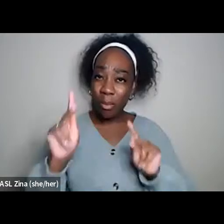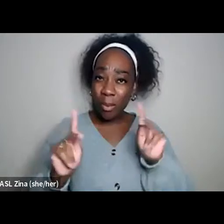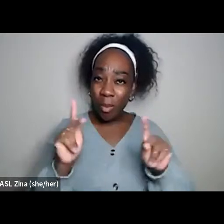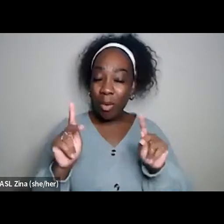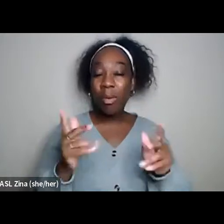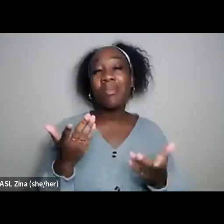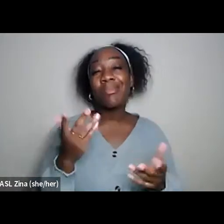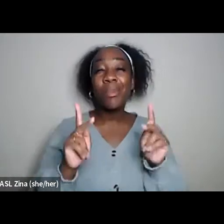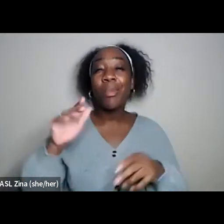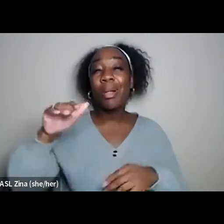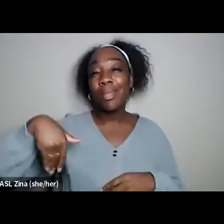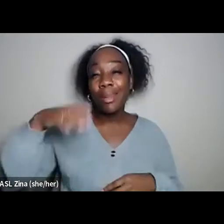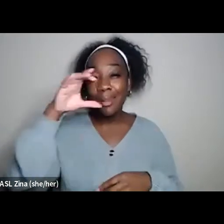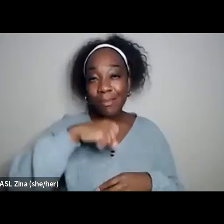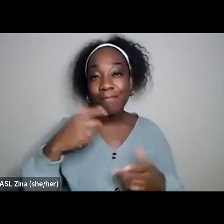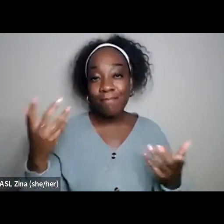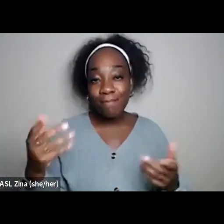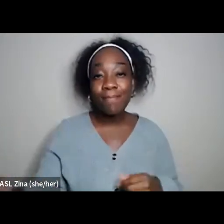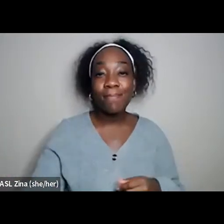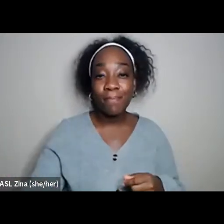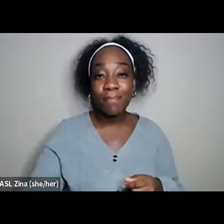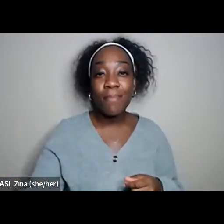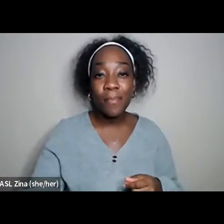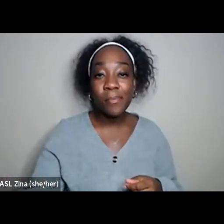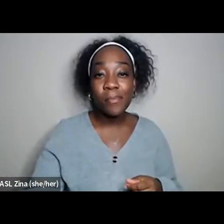today, I guess.